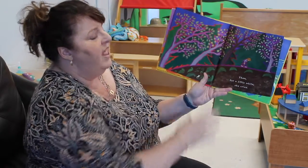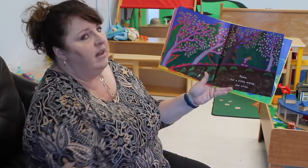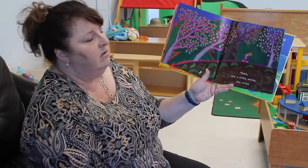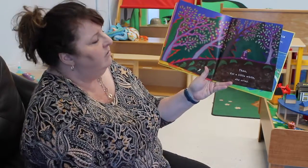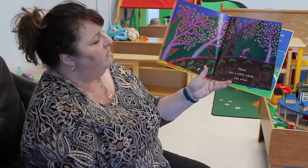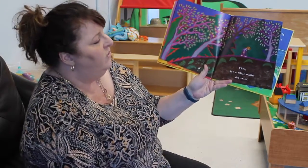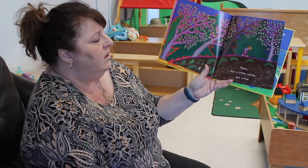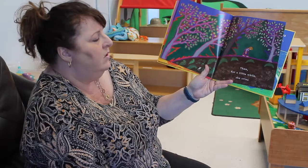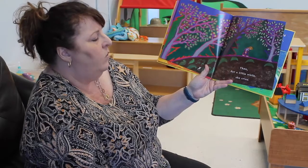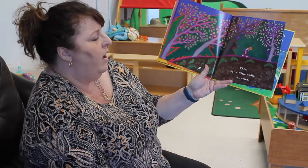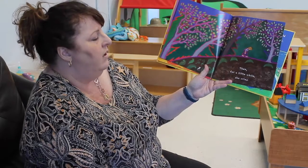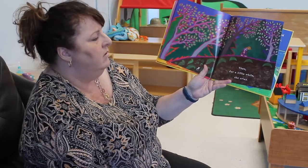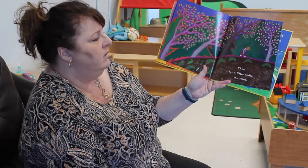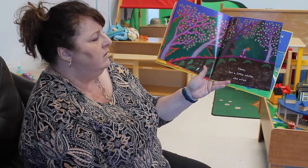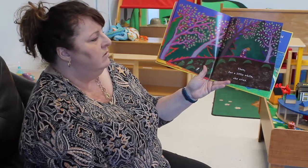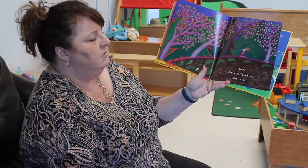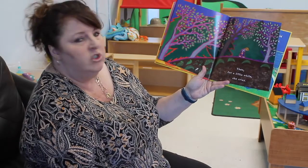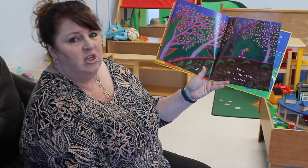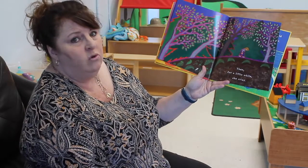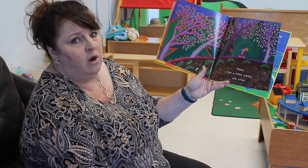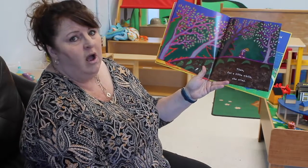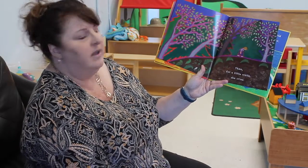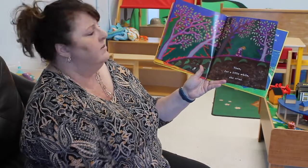Then, for a little while, she cries.